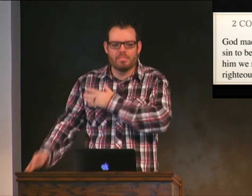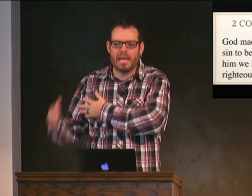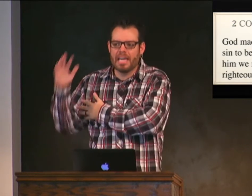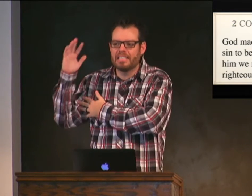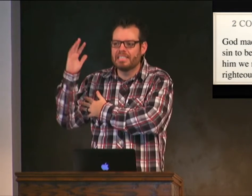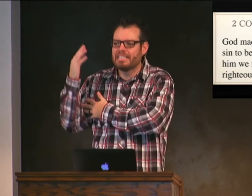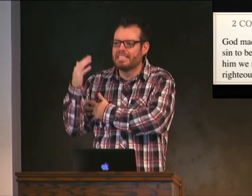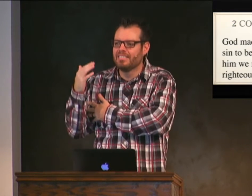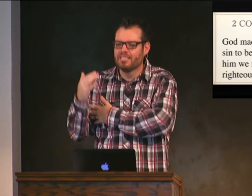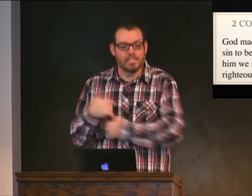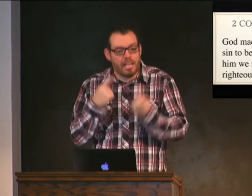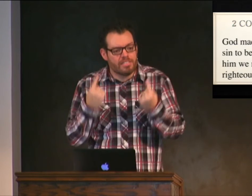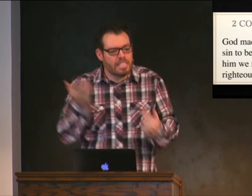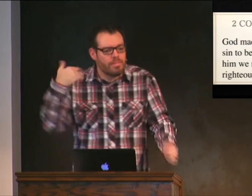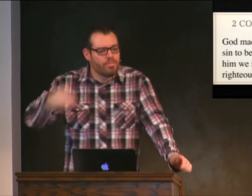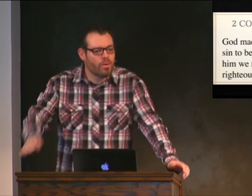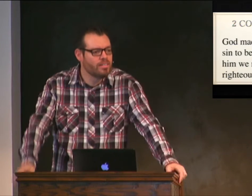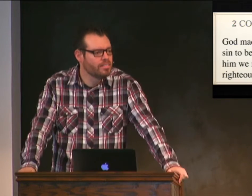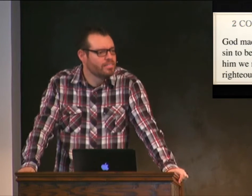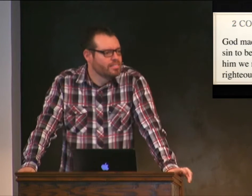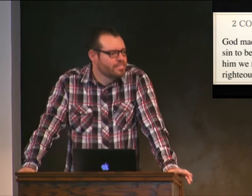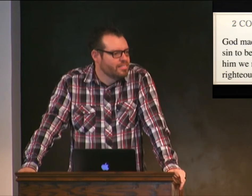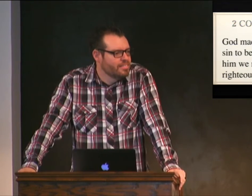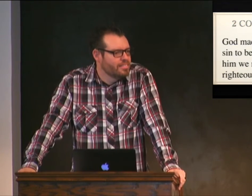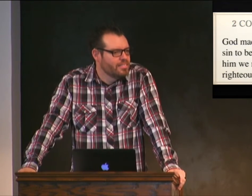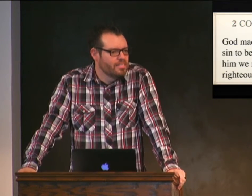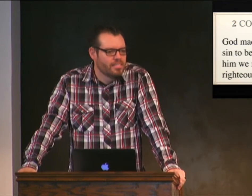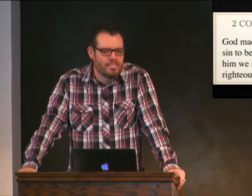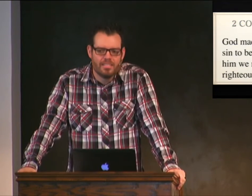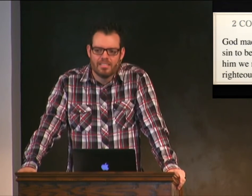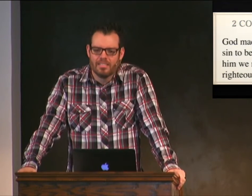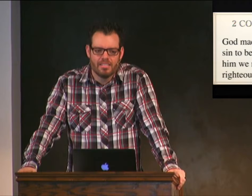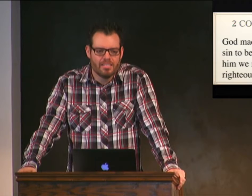Ooh, I didn't raise my hands because I've sinned before.